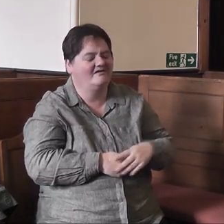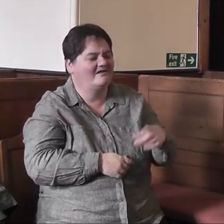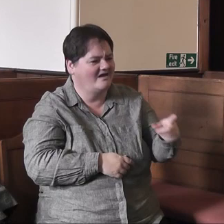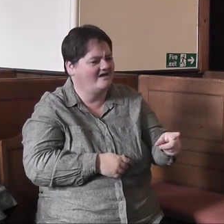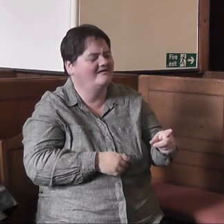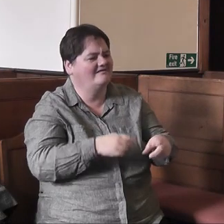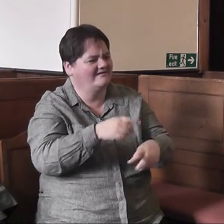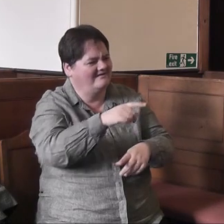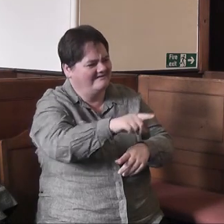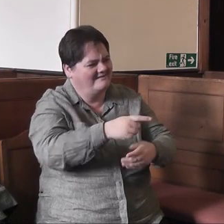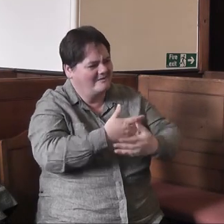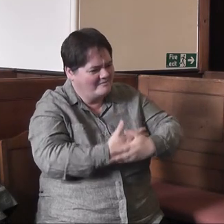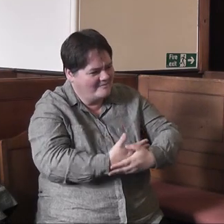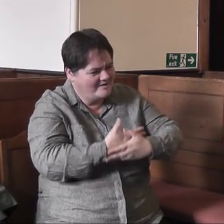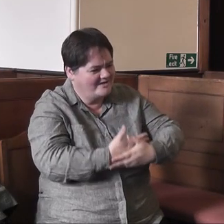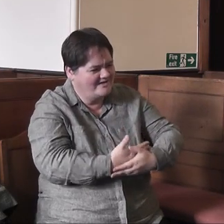Yeah. Baby